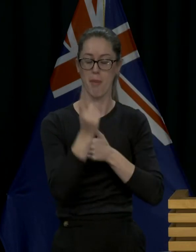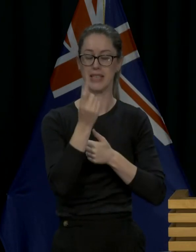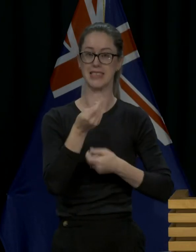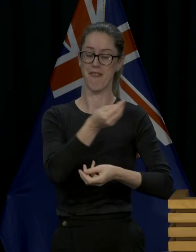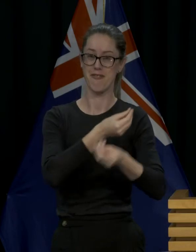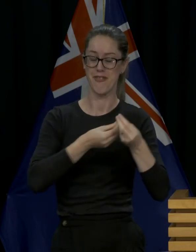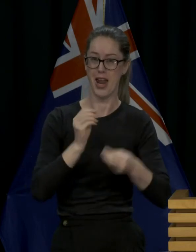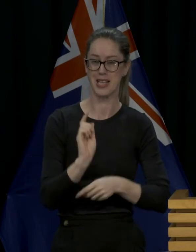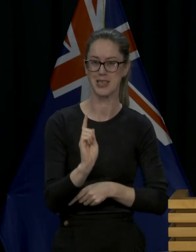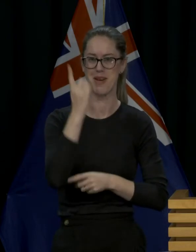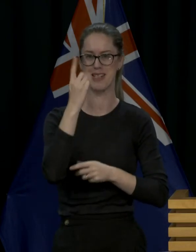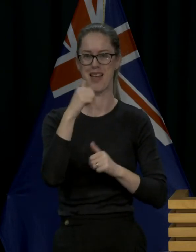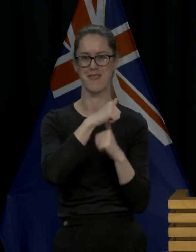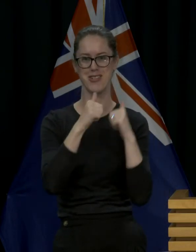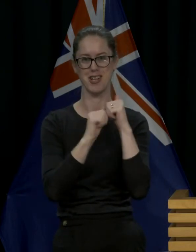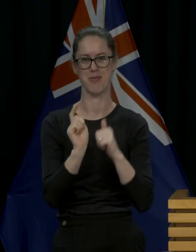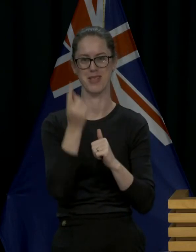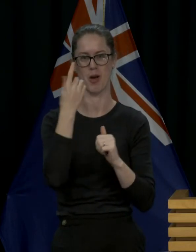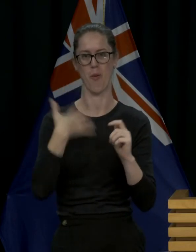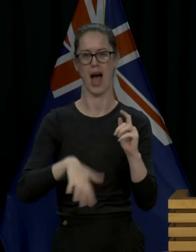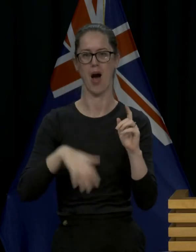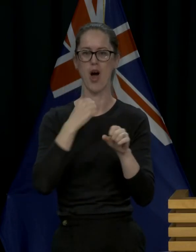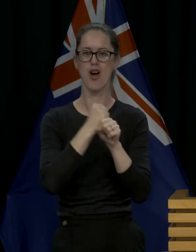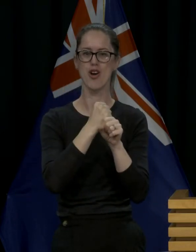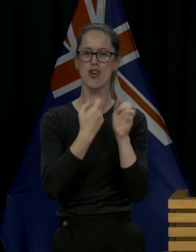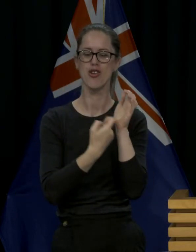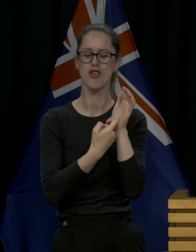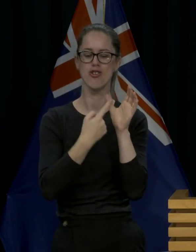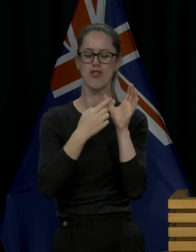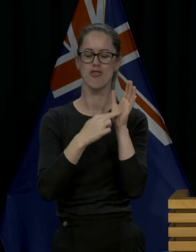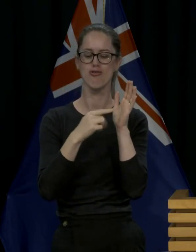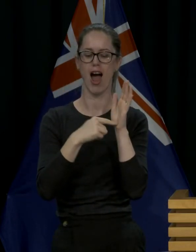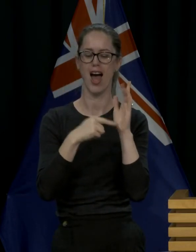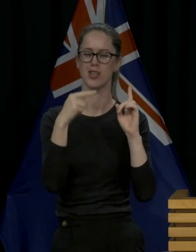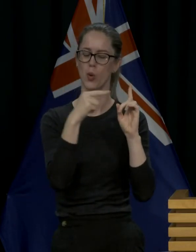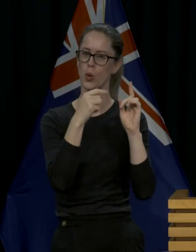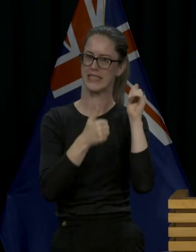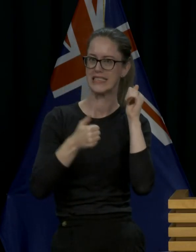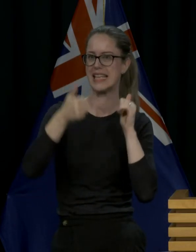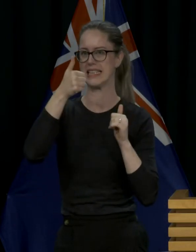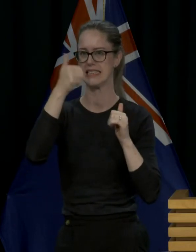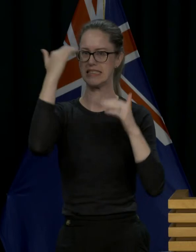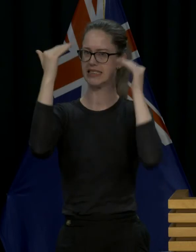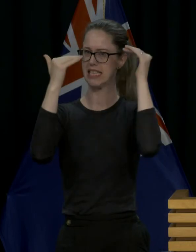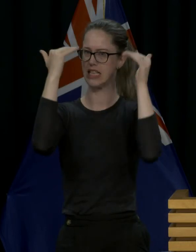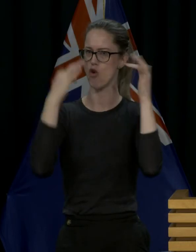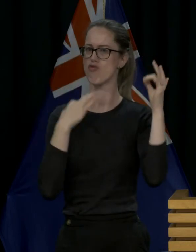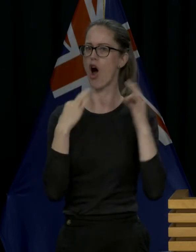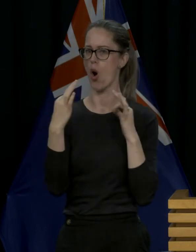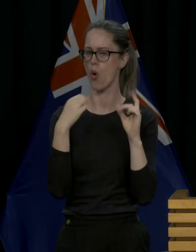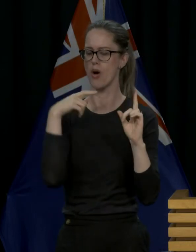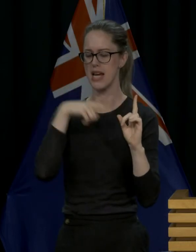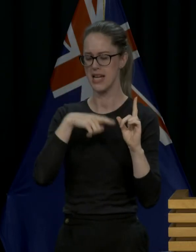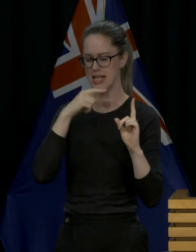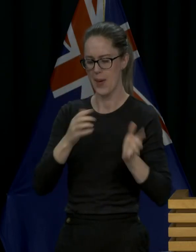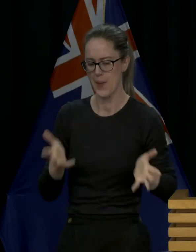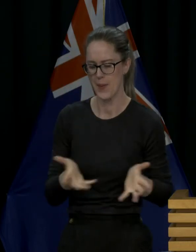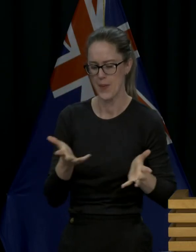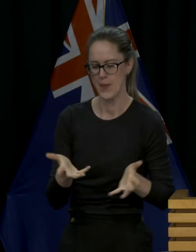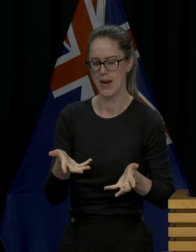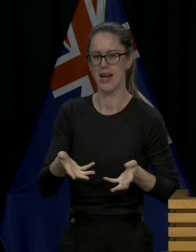and Infrastructure Minister, Grant has been given the seniority and portfolio mix required to drive our economic